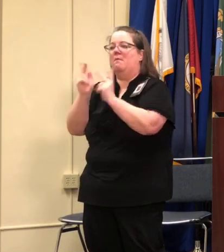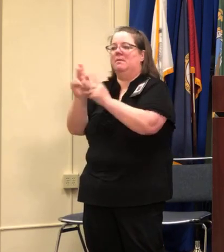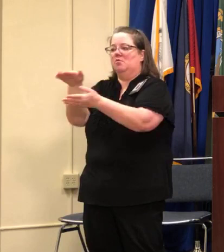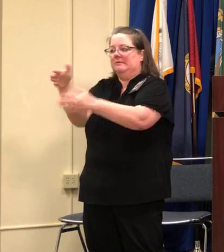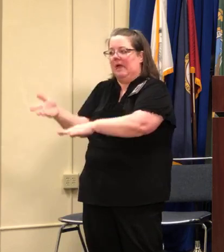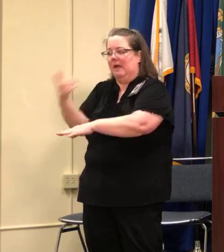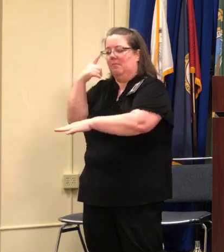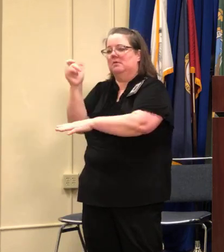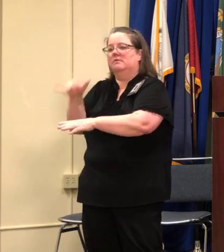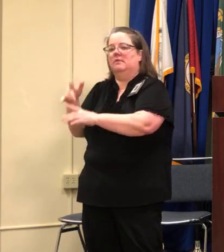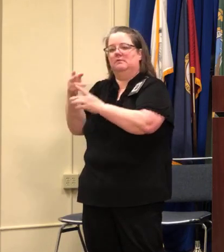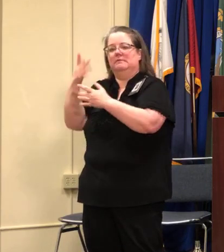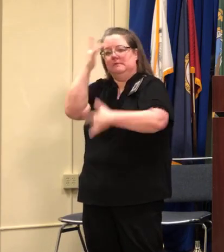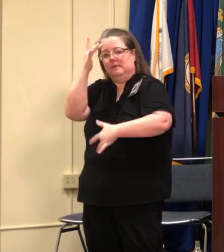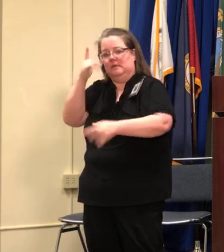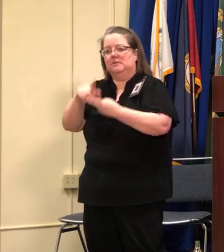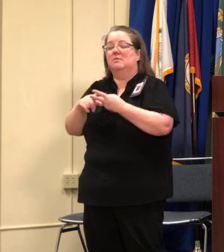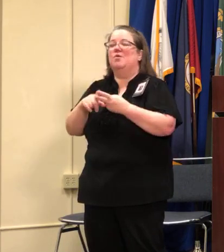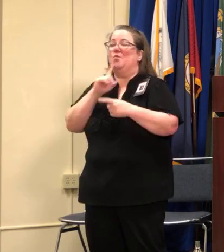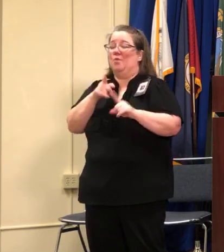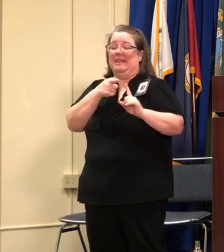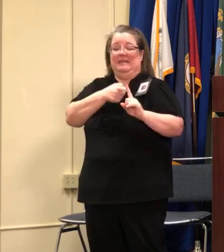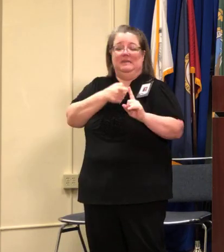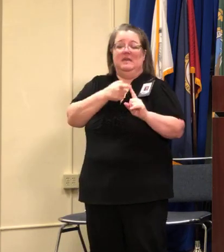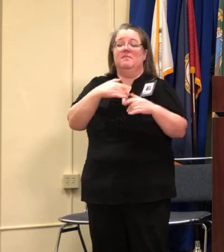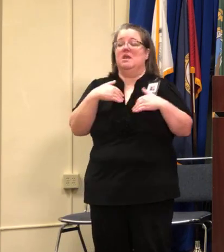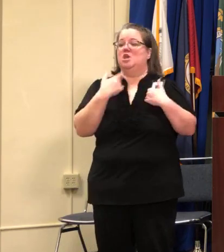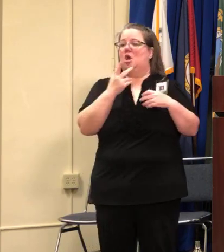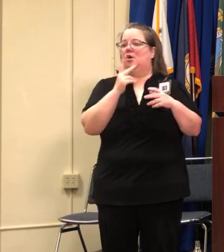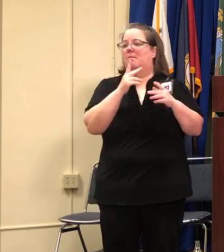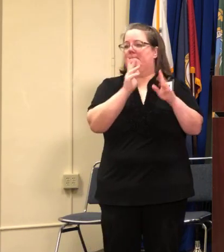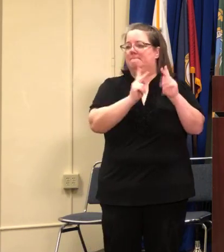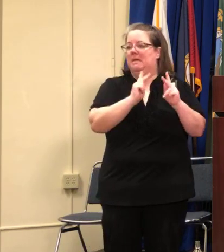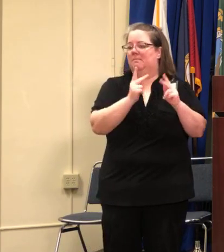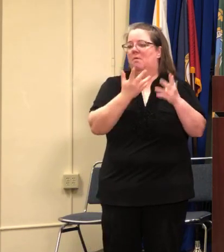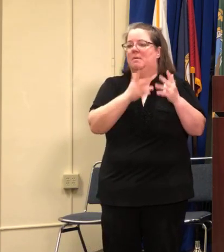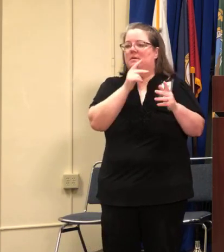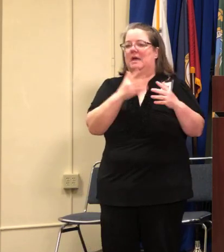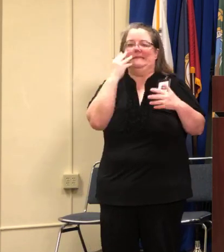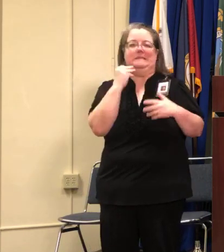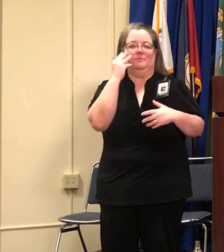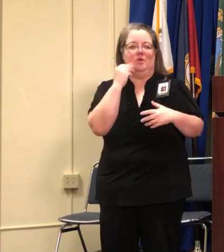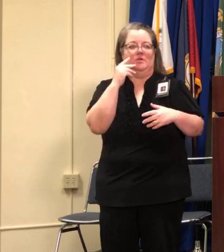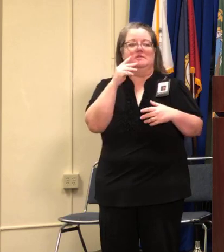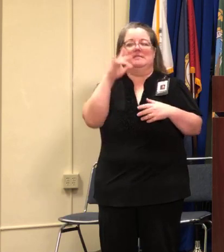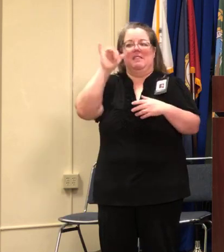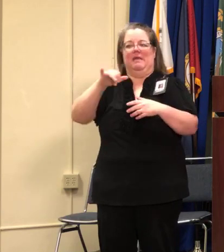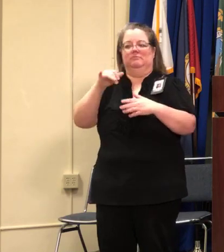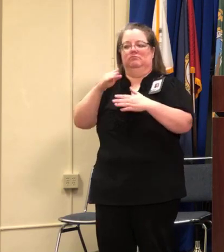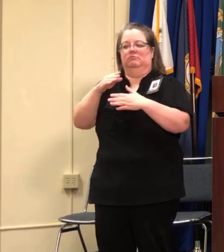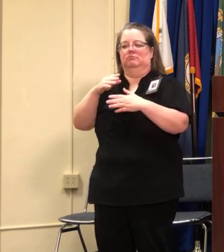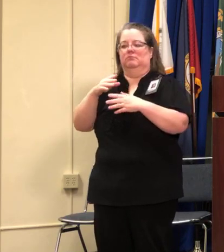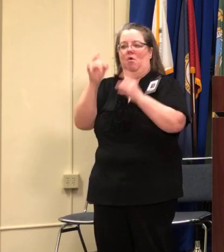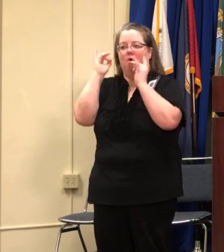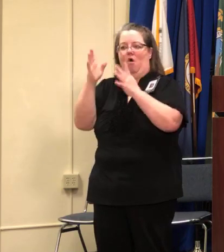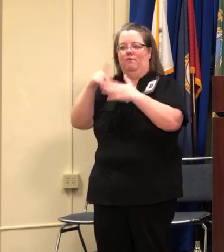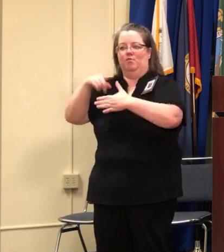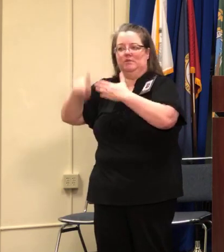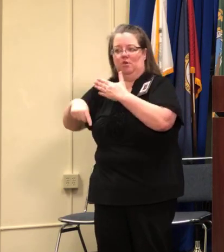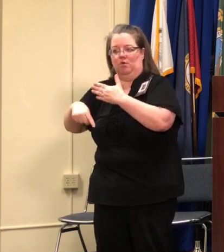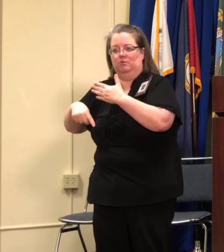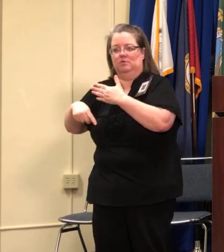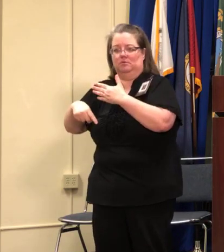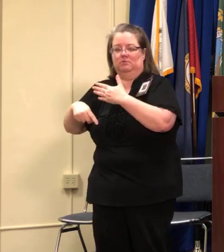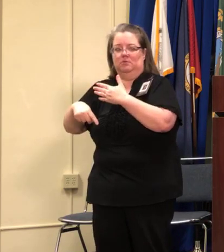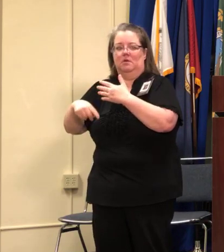or hospitalizations, the younger population may not be experiencing those outcomes at a high